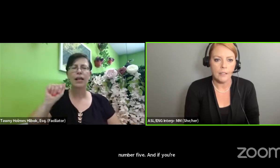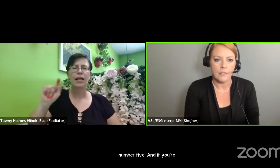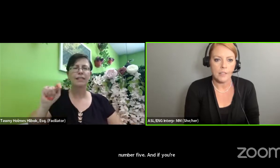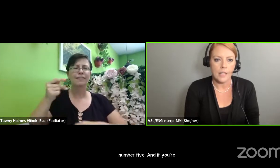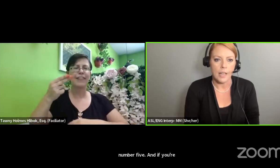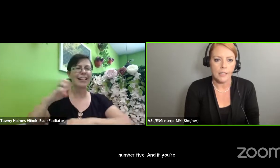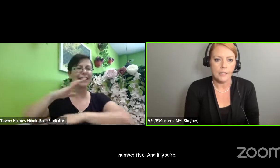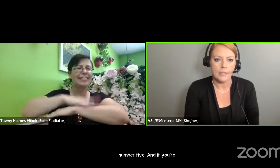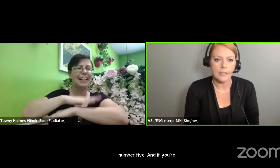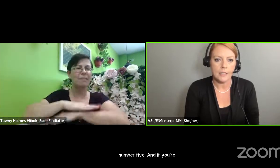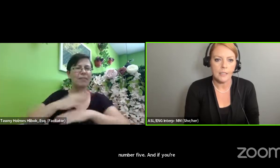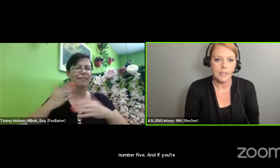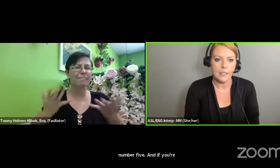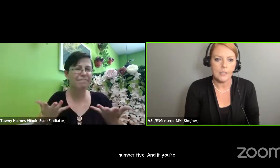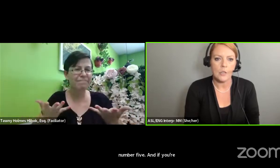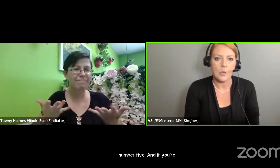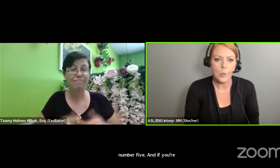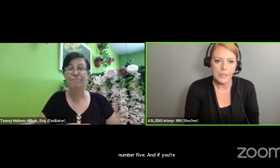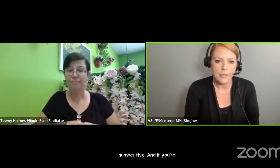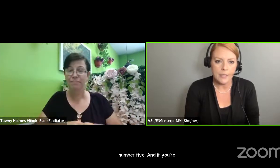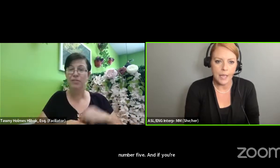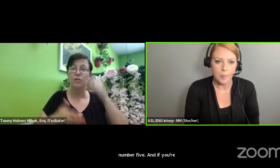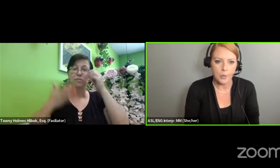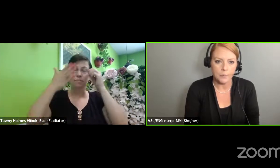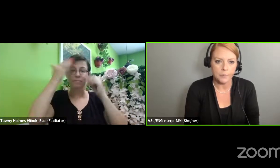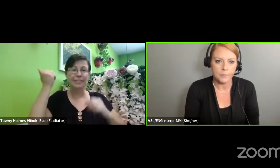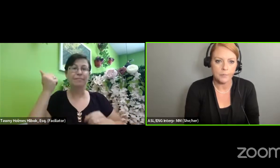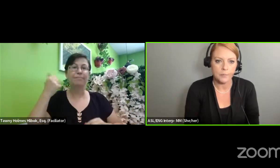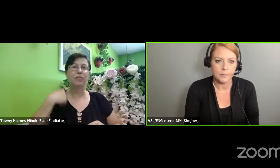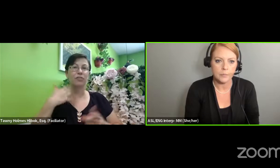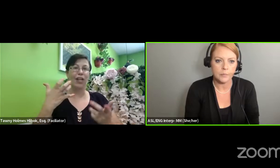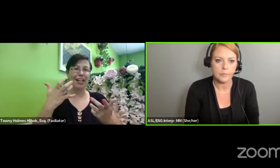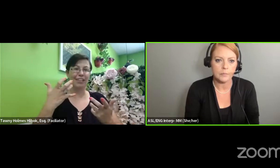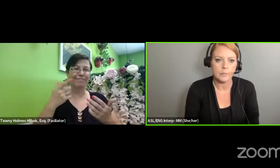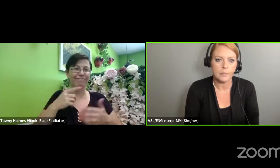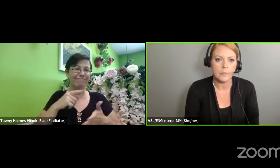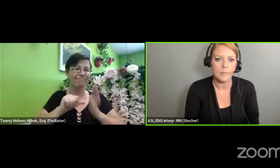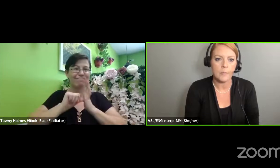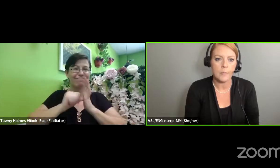And the title of the slide is "Who is at the Table?"